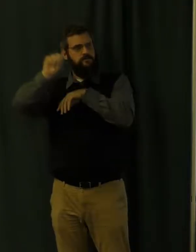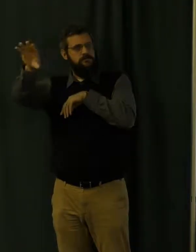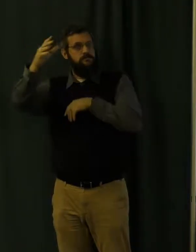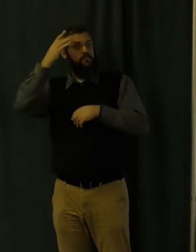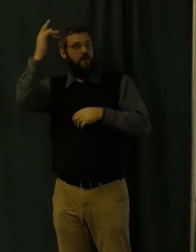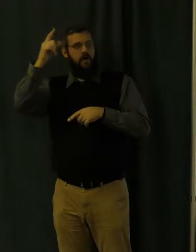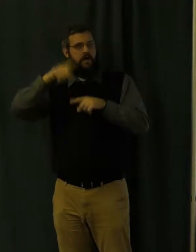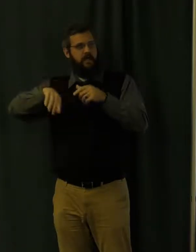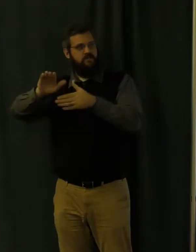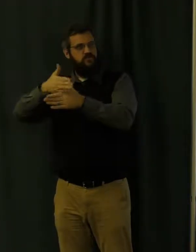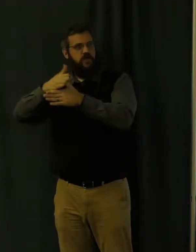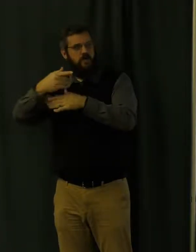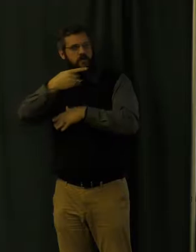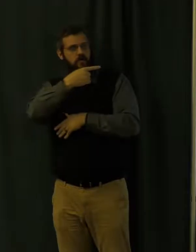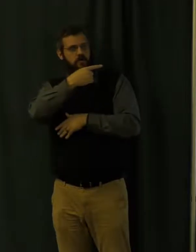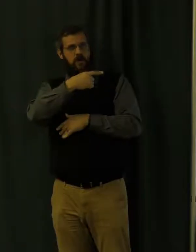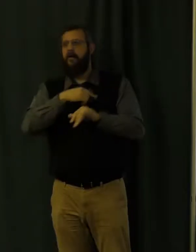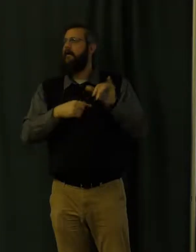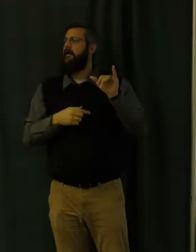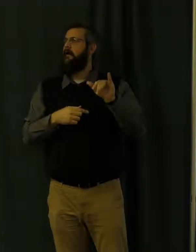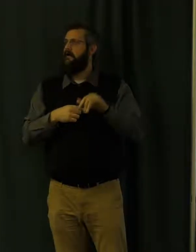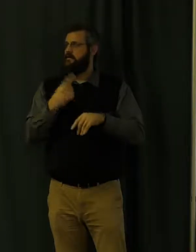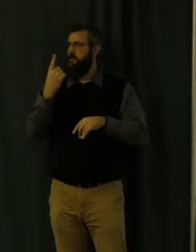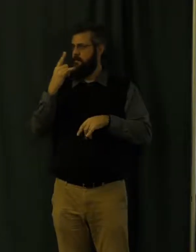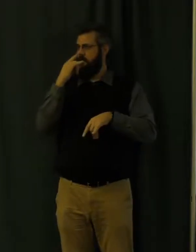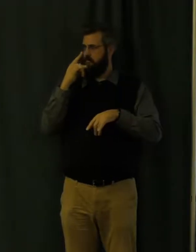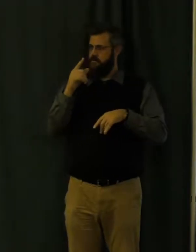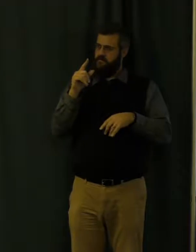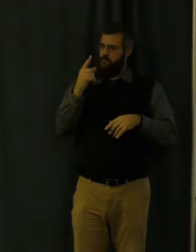because I can't share it with her. Well, there's a little trick